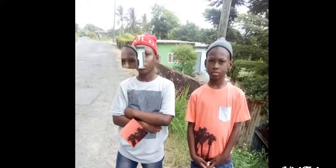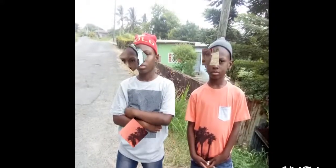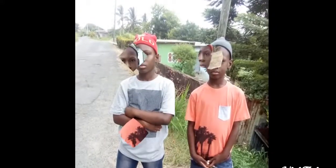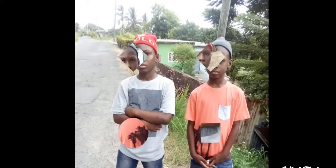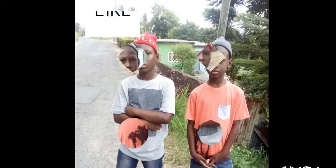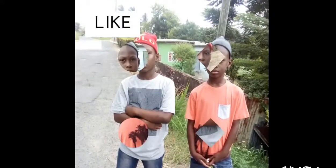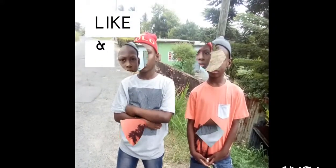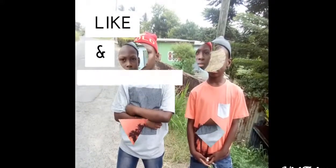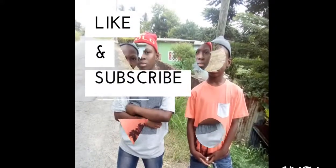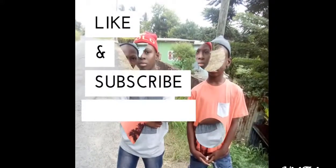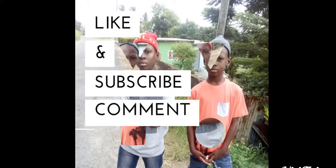very